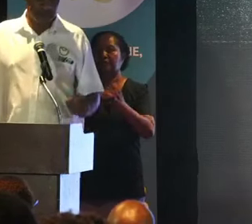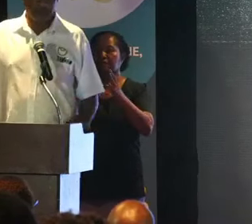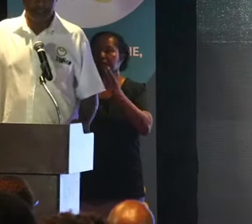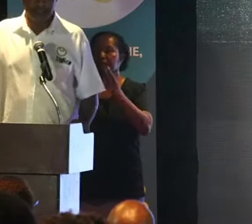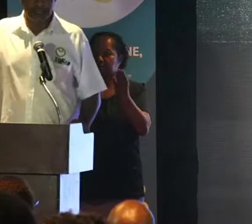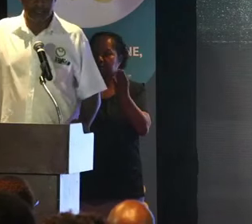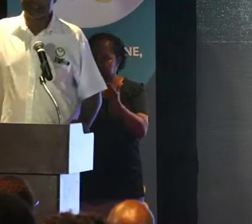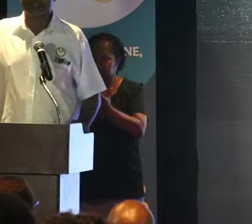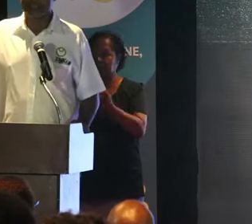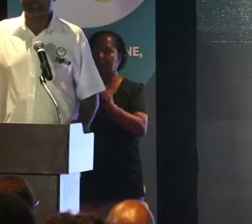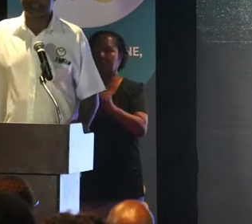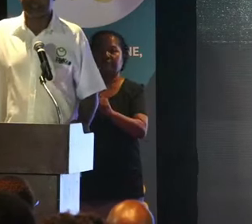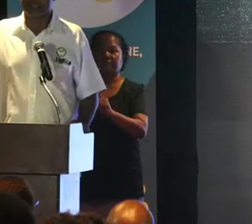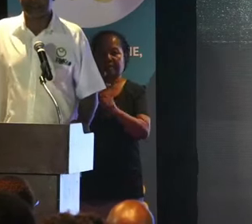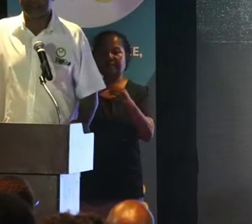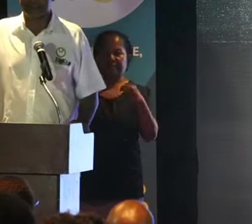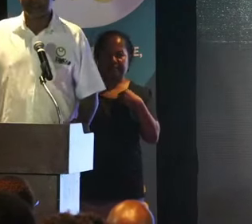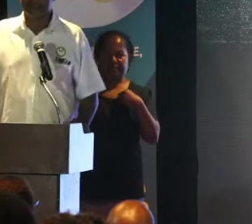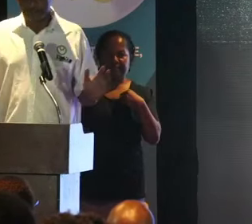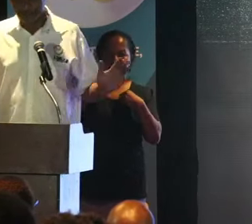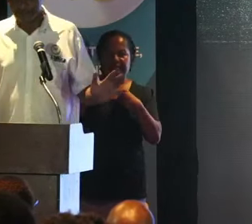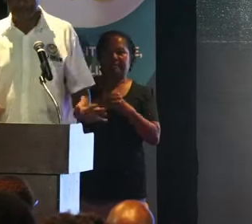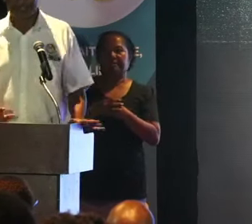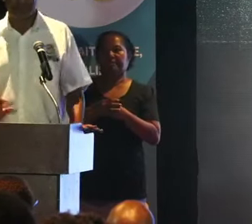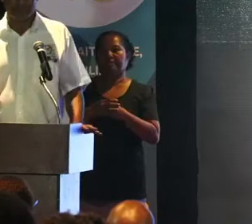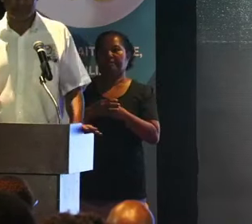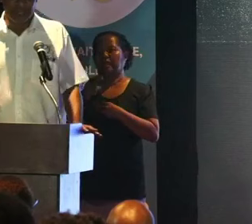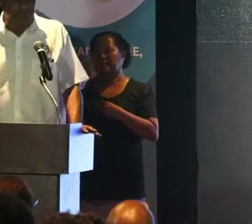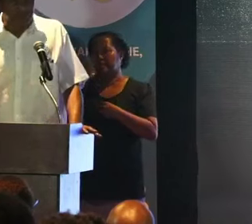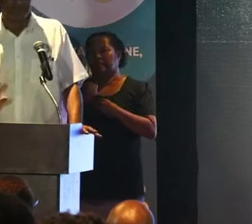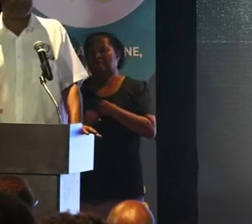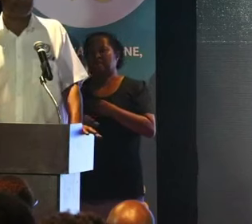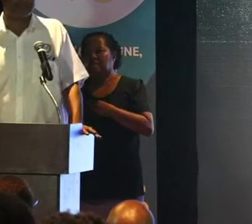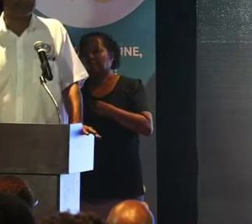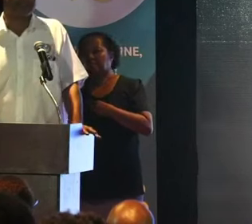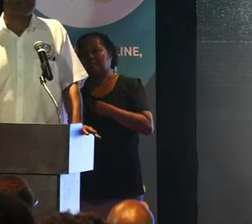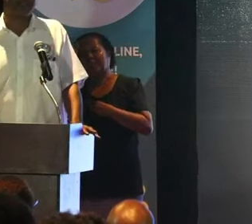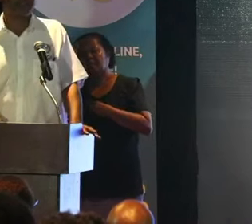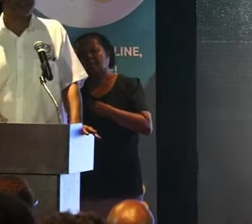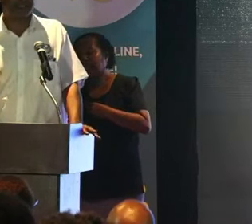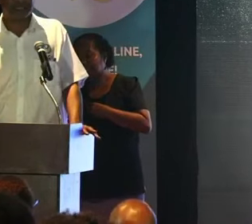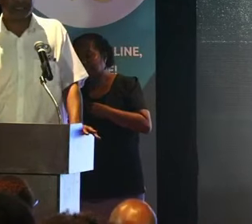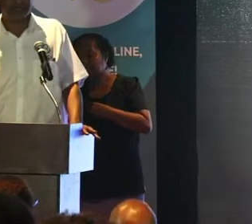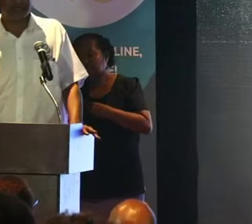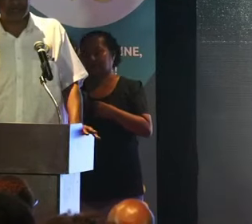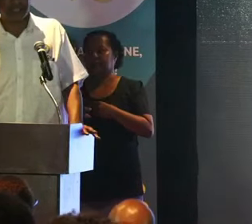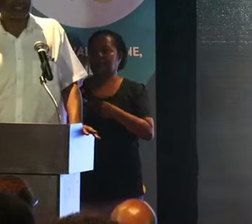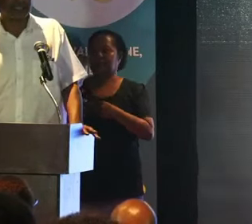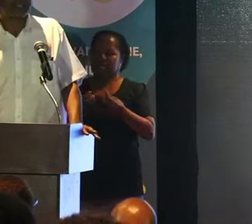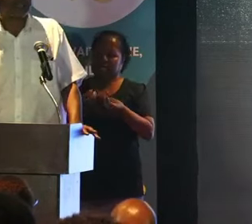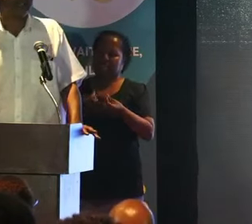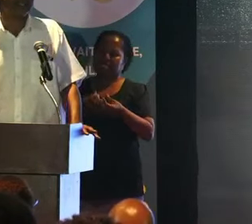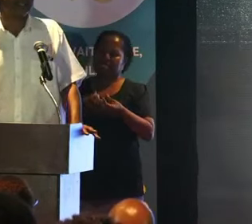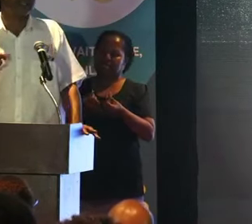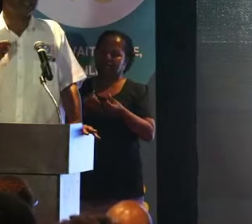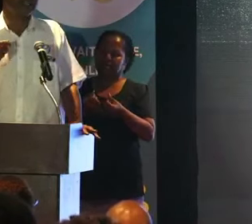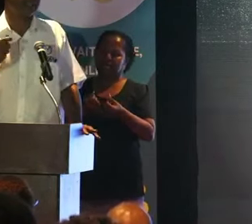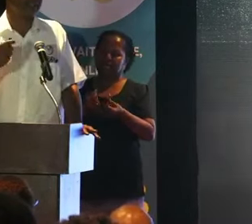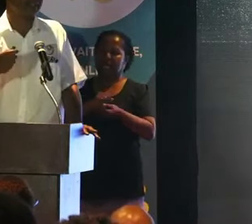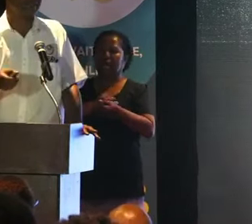an important business entity type. People seem to forget about it. I don't know for whatever reason, but maybe it's easier to do a